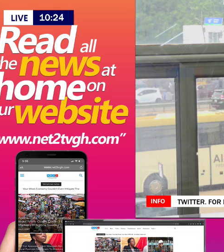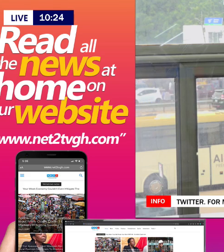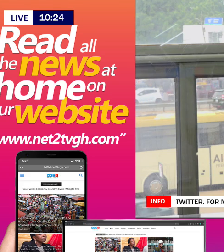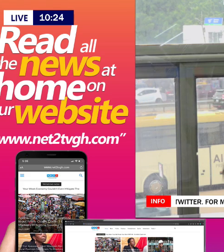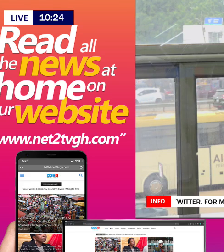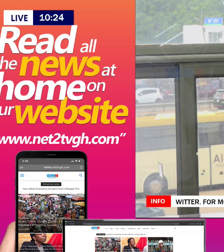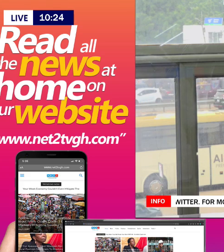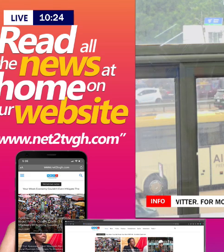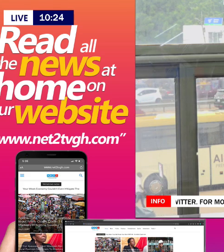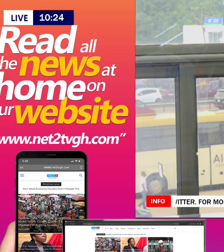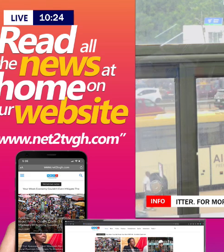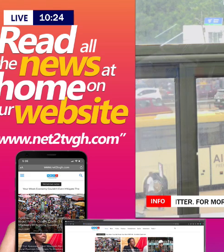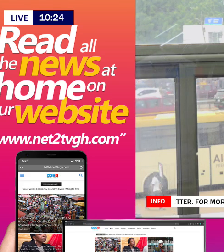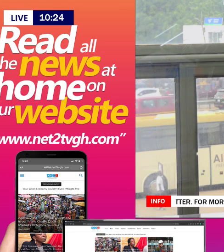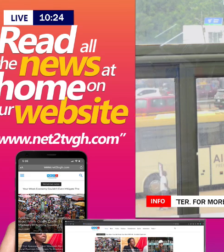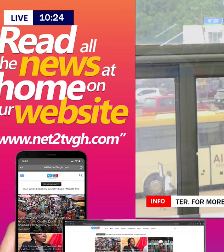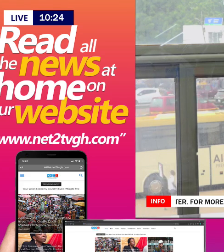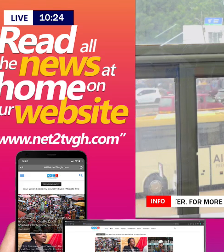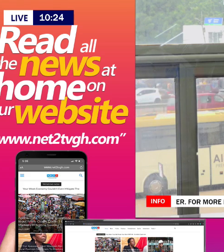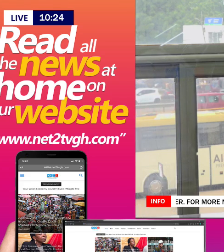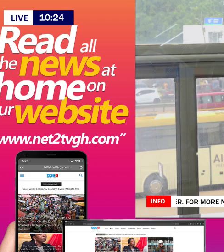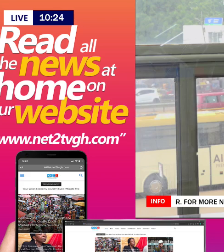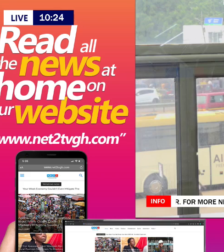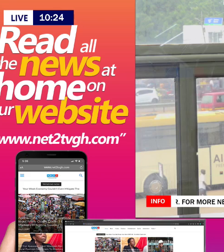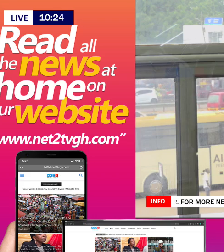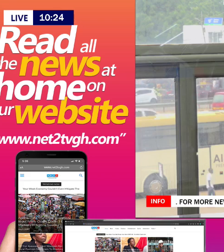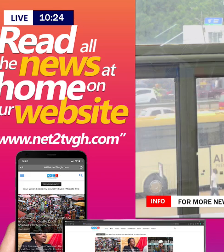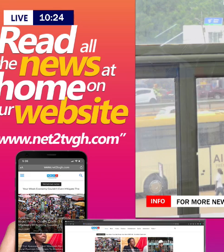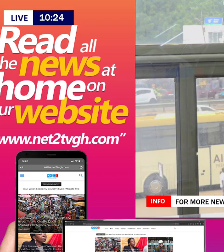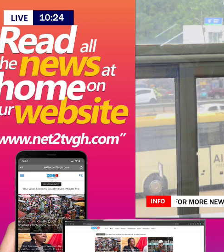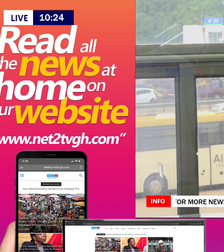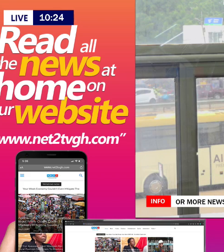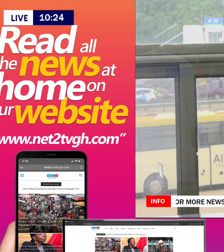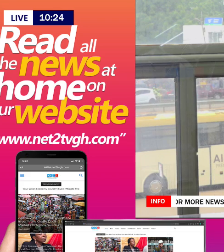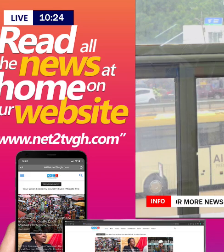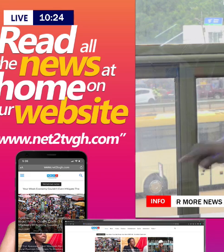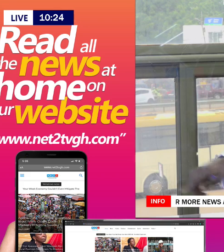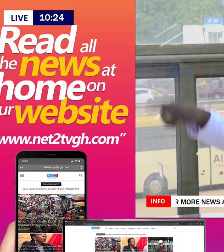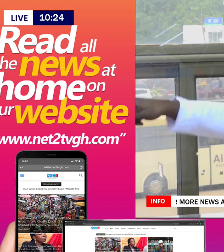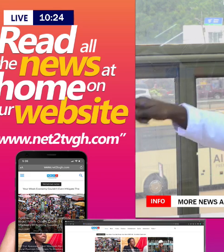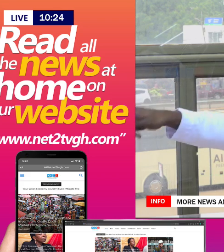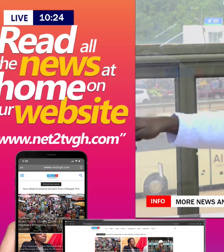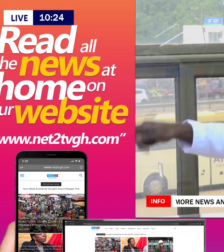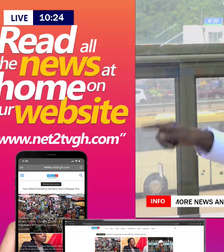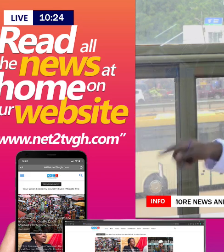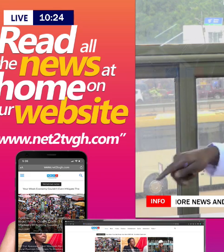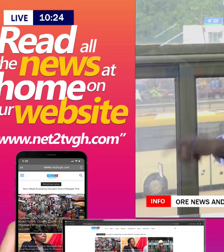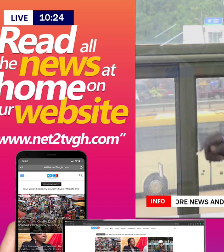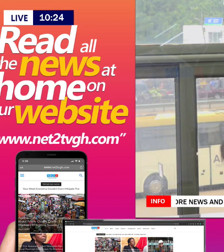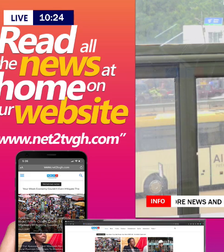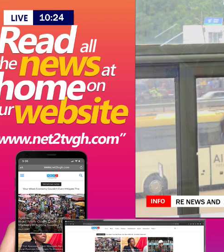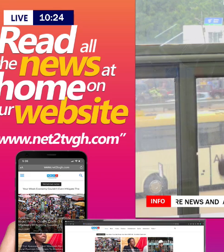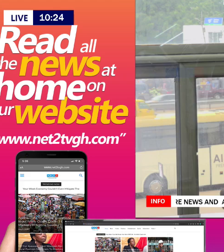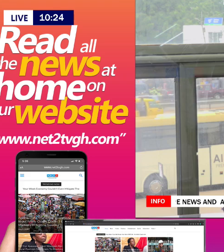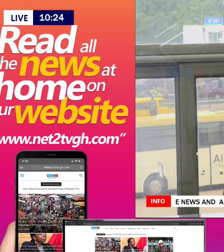akere electoral commission no but as to whether the final decision no e be every dia wu kanum ana e ye electoral commission for